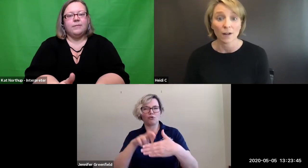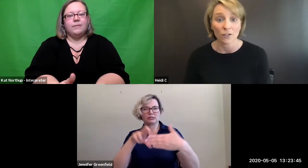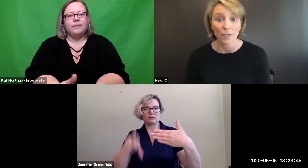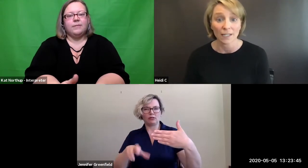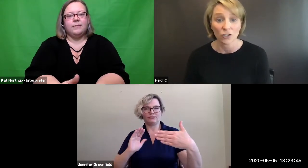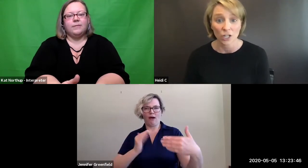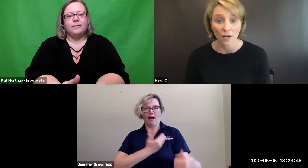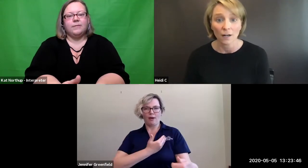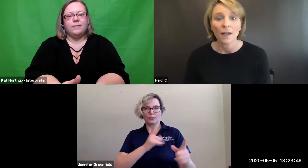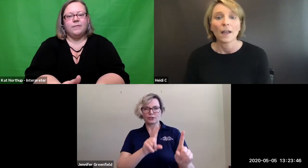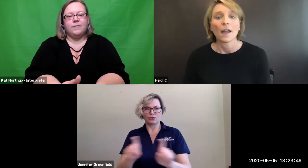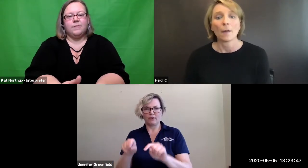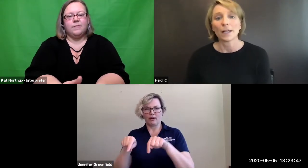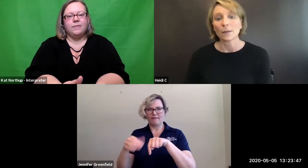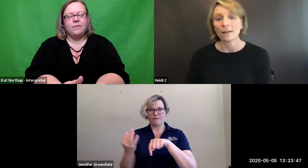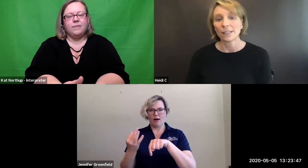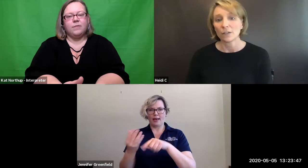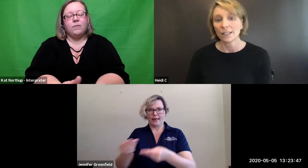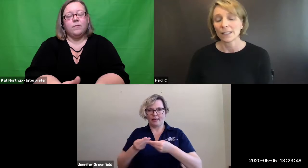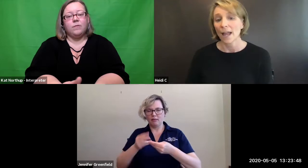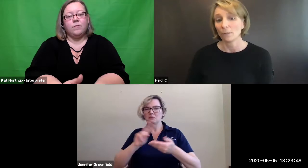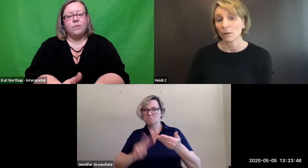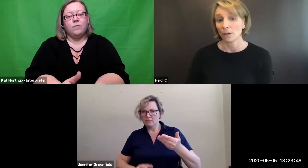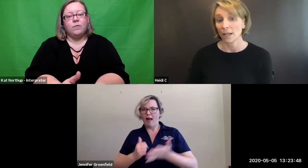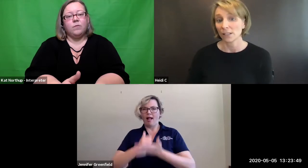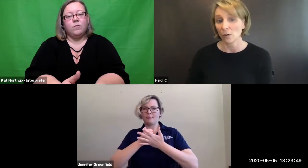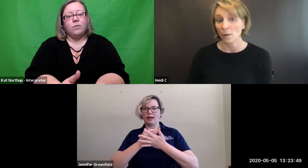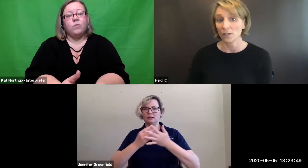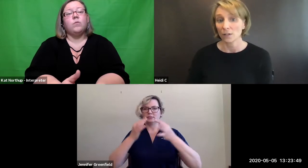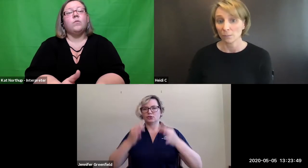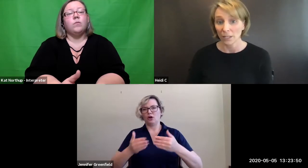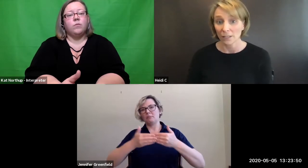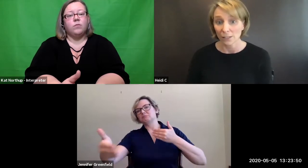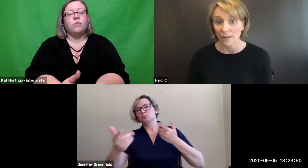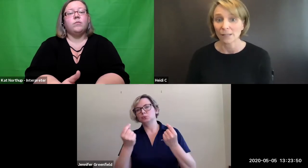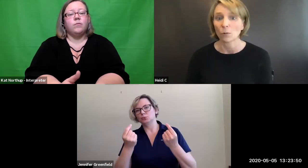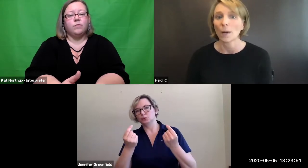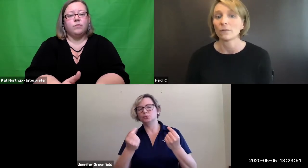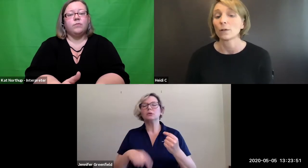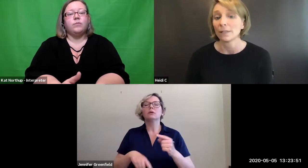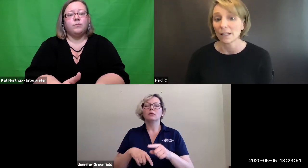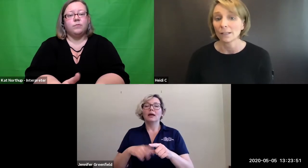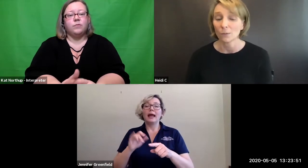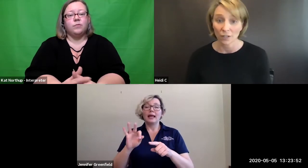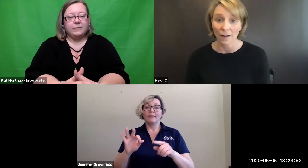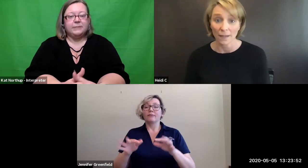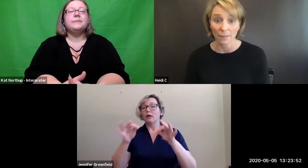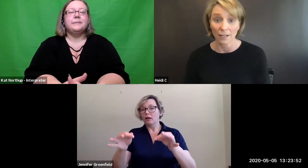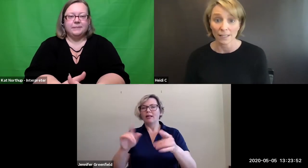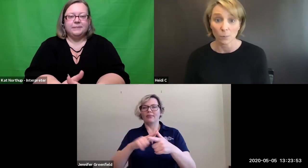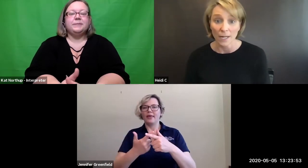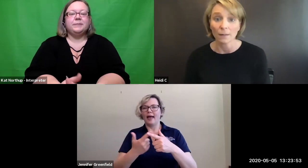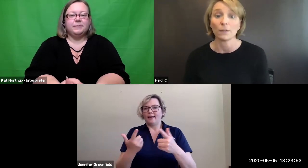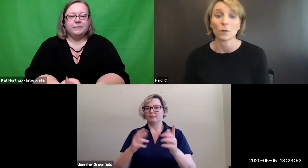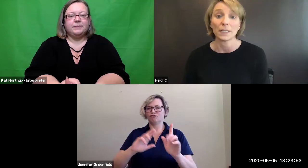students graduating this year. We also have students that are still going to complete the surveys, and we're waiting for the results. We should get them later